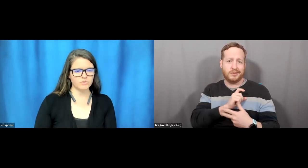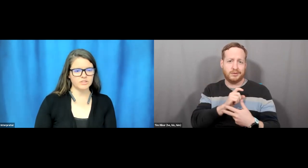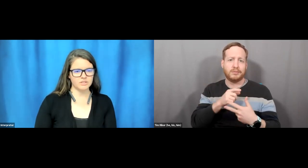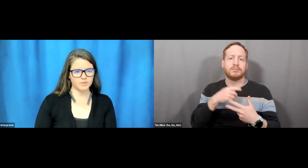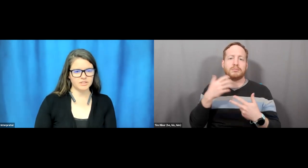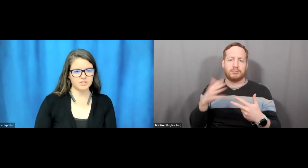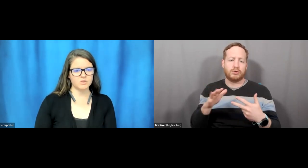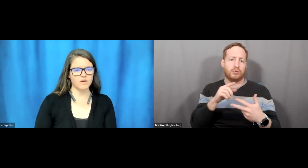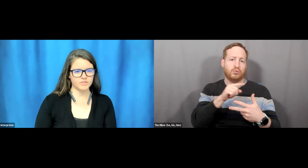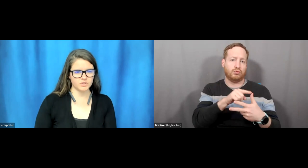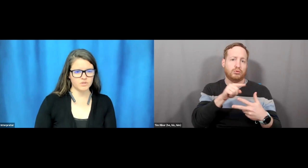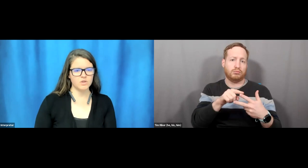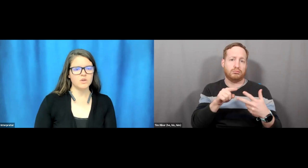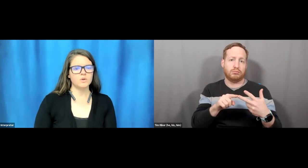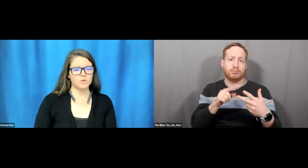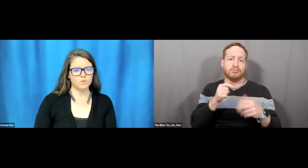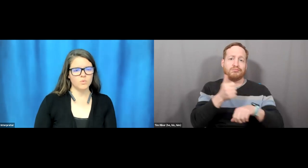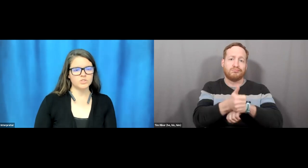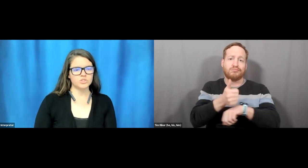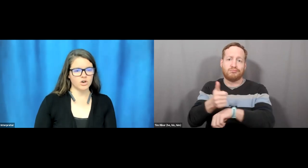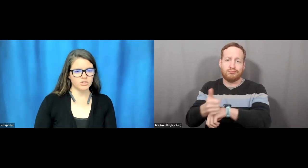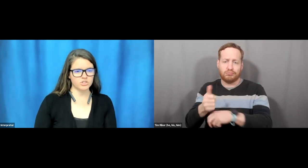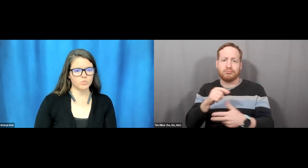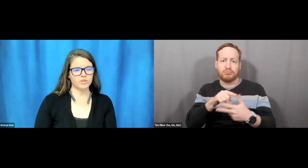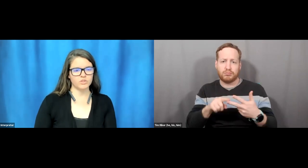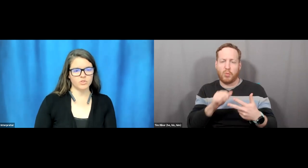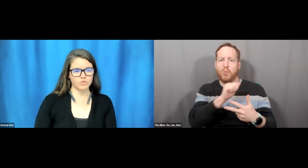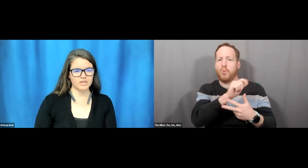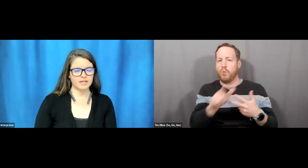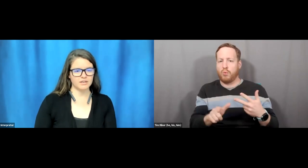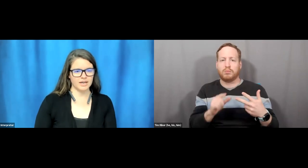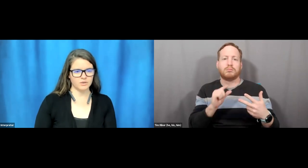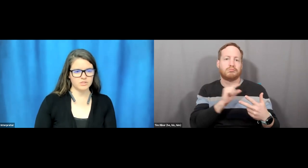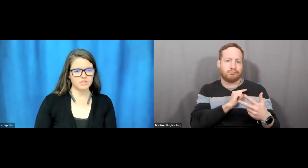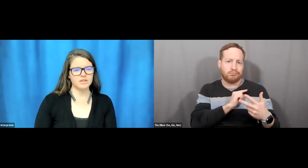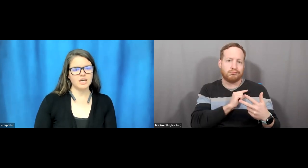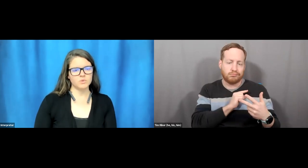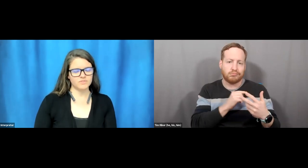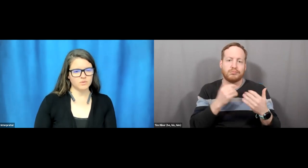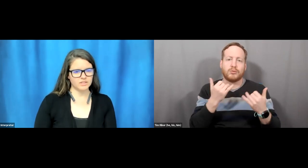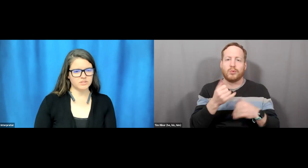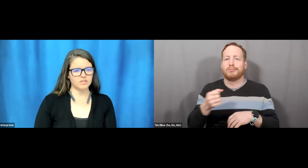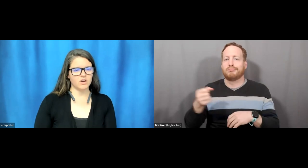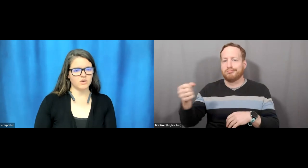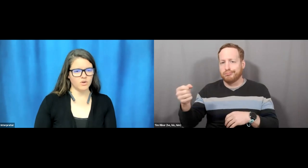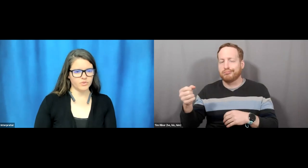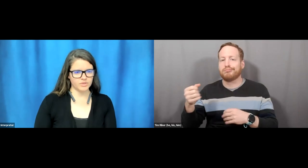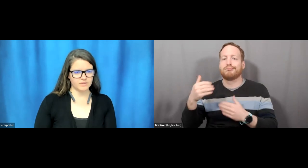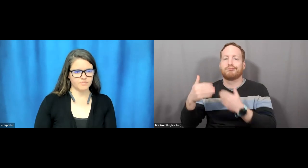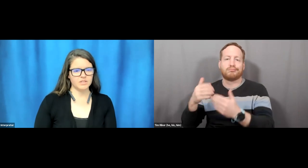the police officer who was charged with 3 counts and was found guilty on all 3